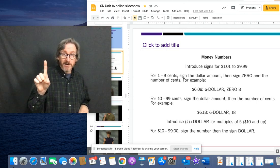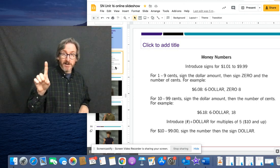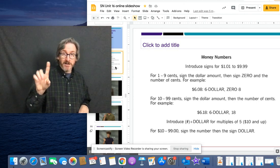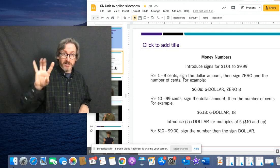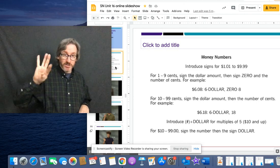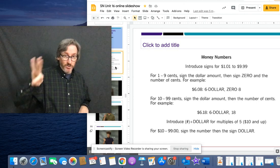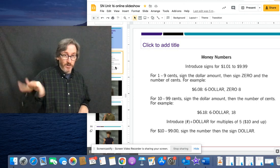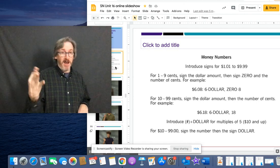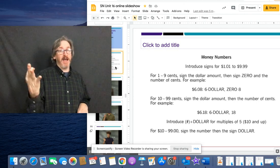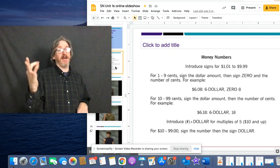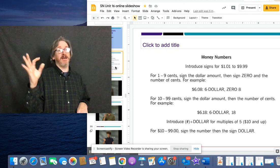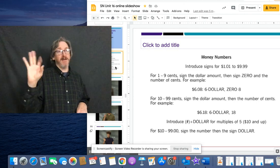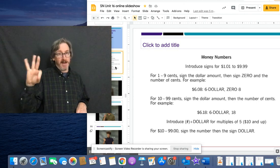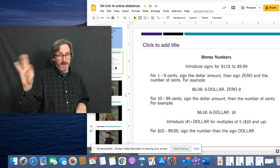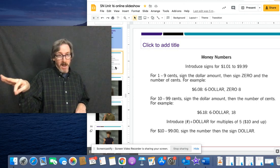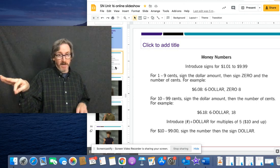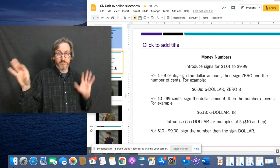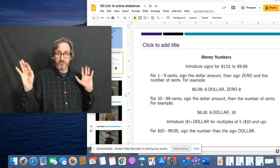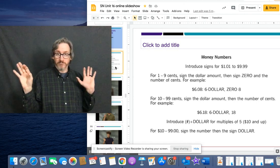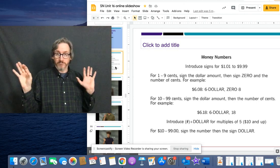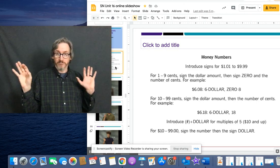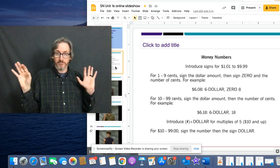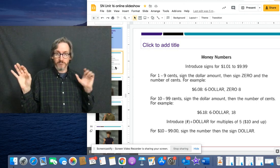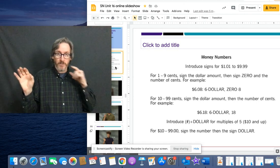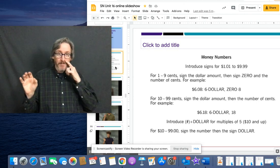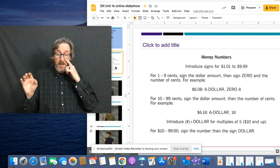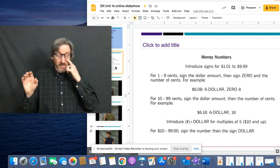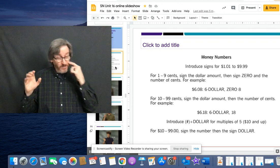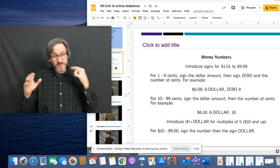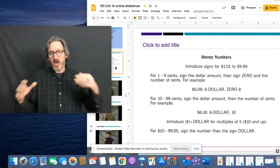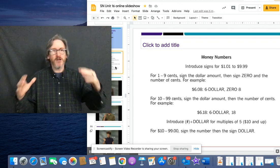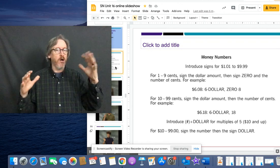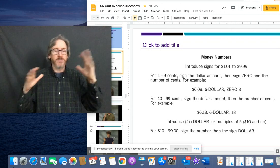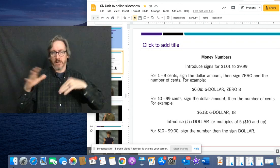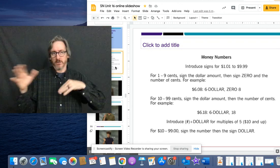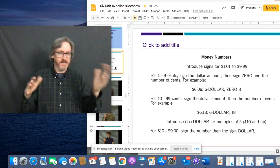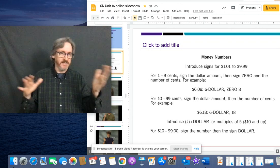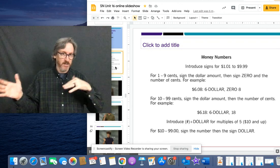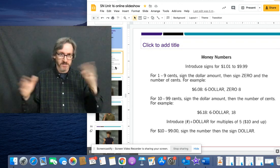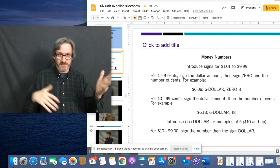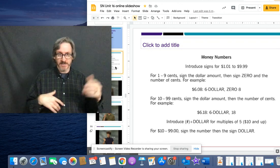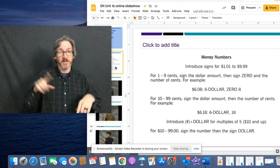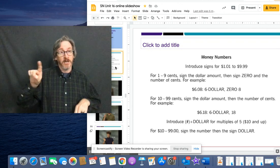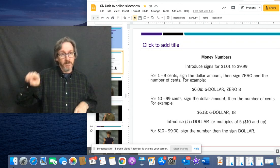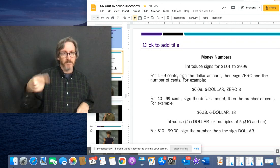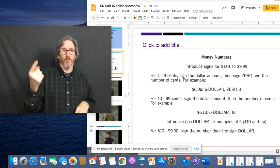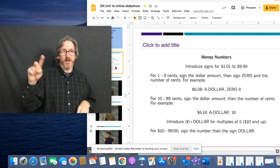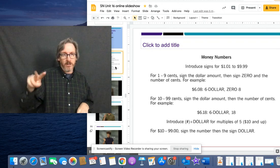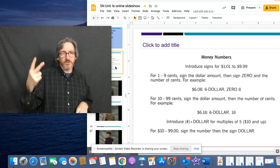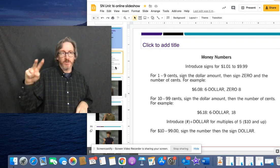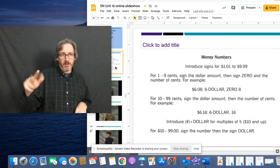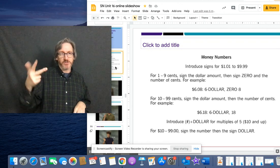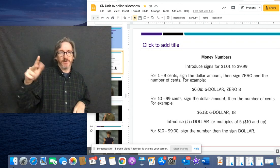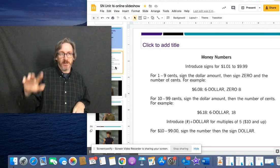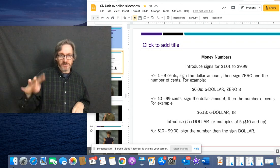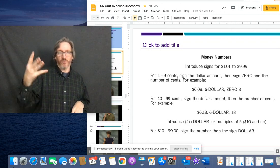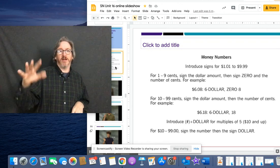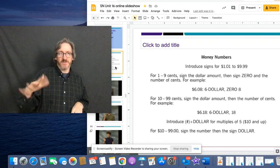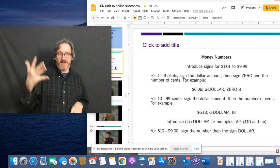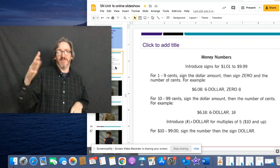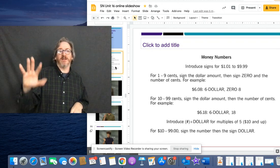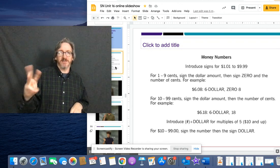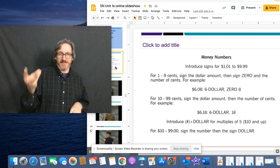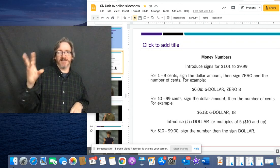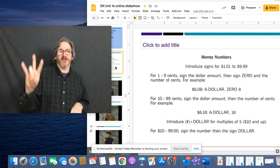$1.01 to $9.99. Right. And so we've done all dollars and cents. $1, $2, $3,